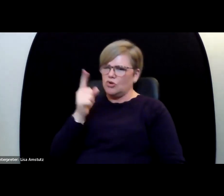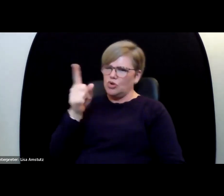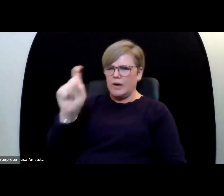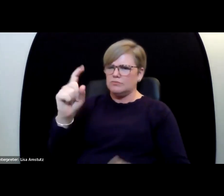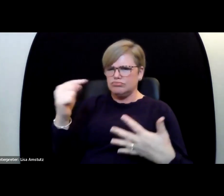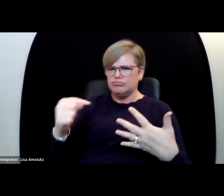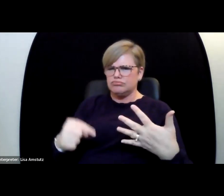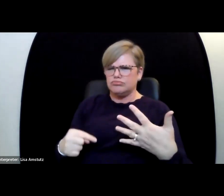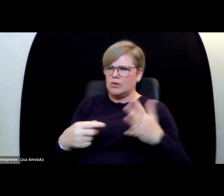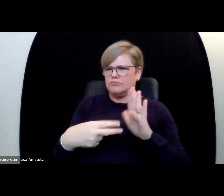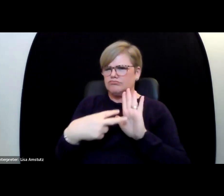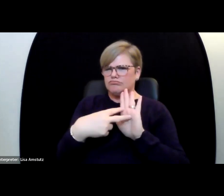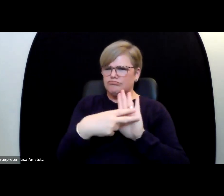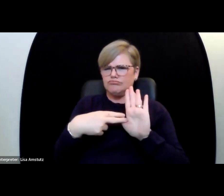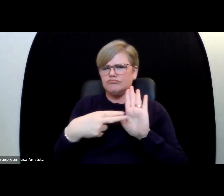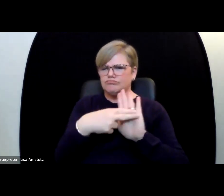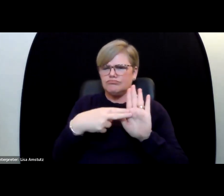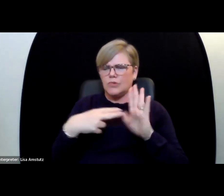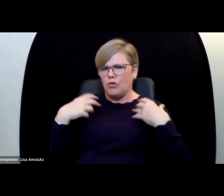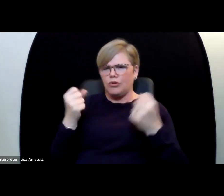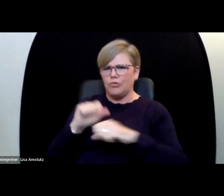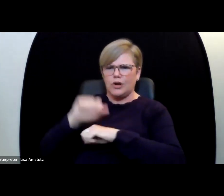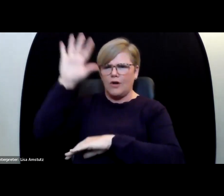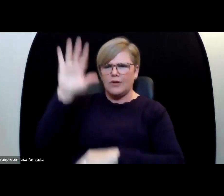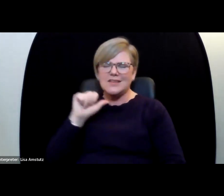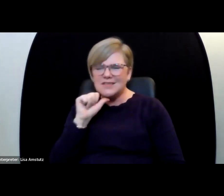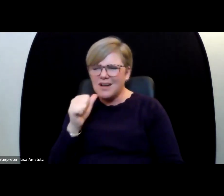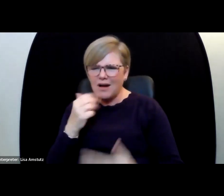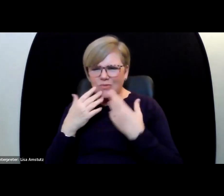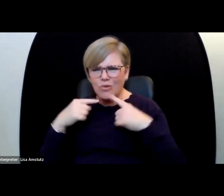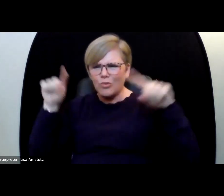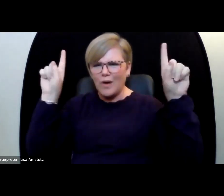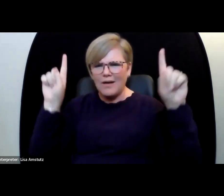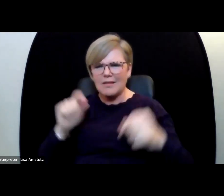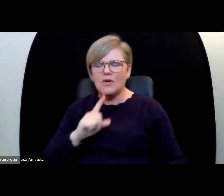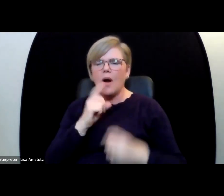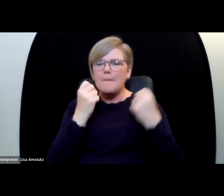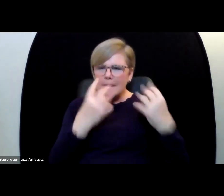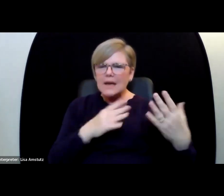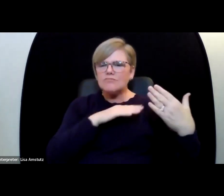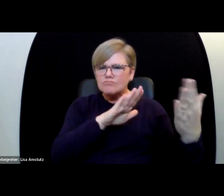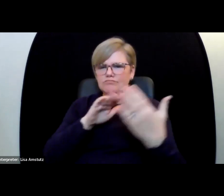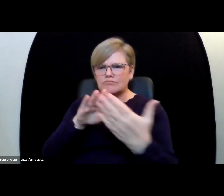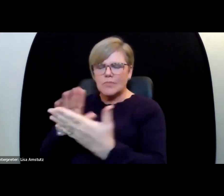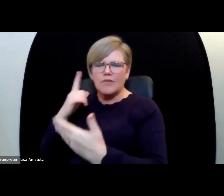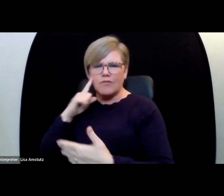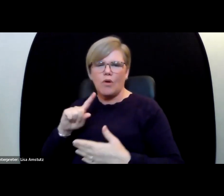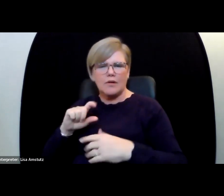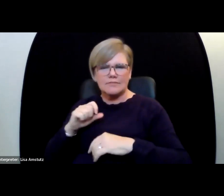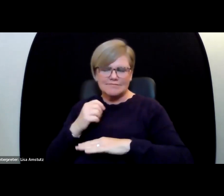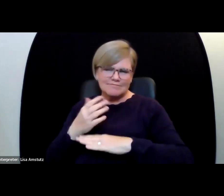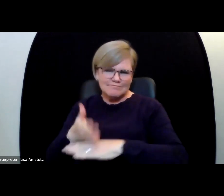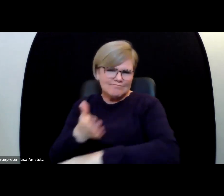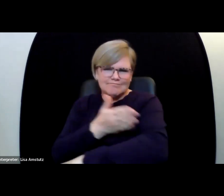It just doesn't work very well. There really are truly multiple pathways of recovery. One